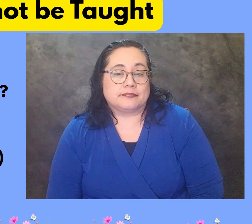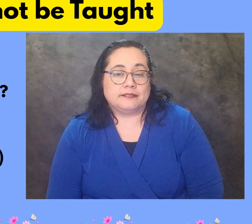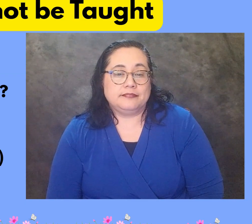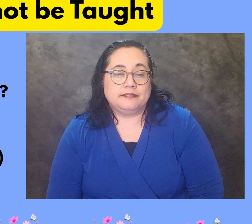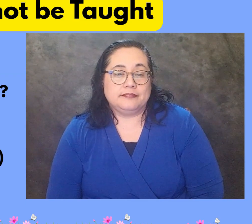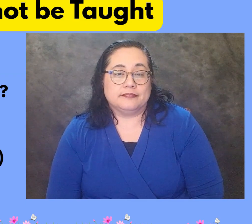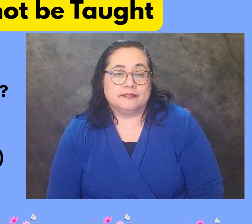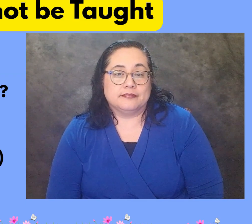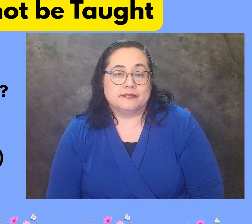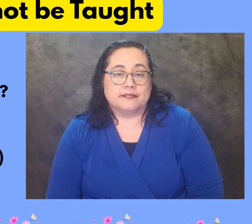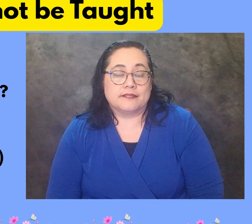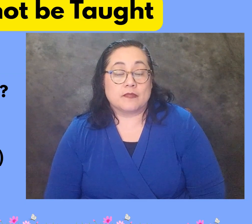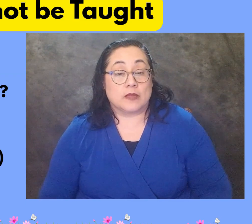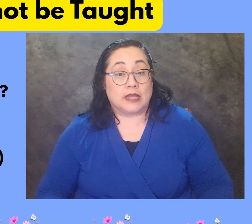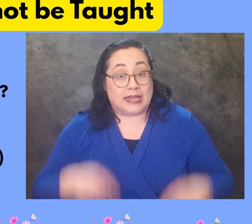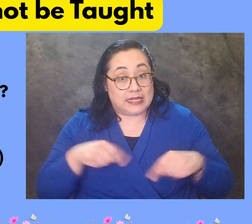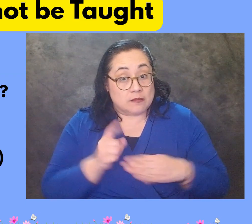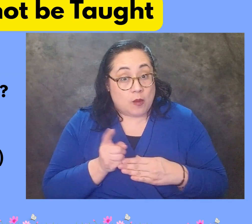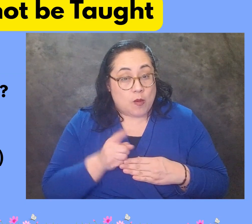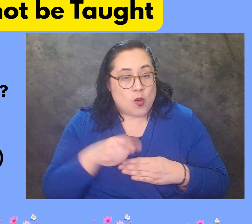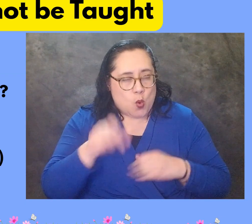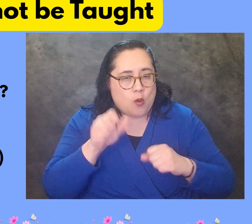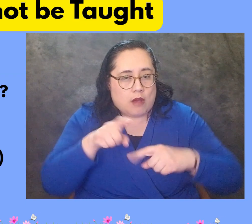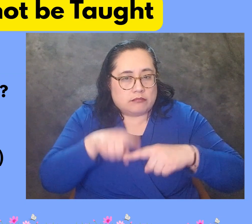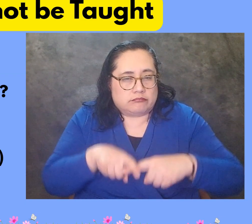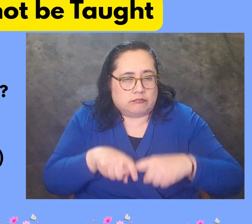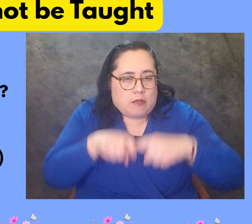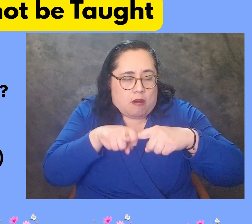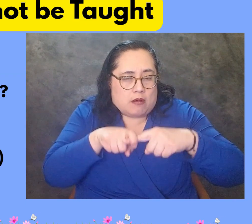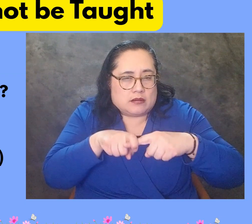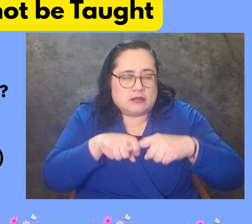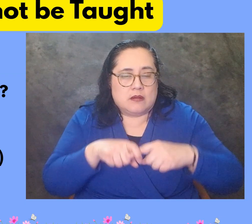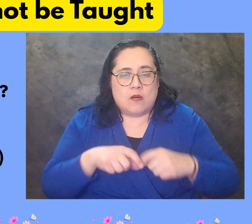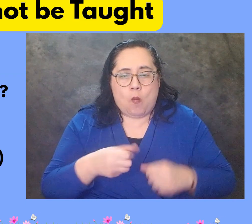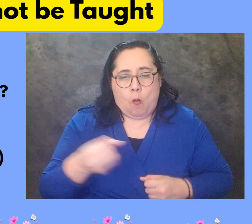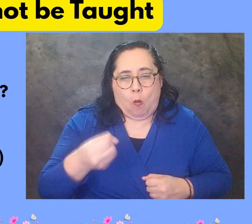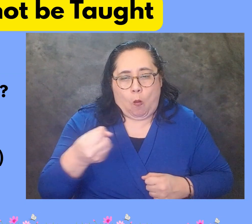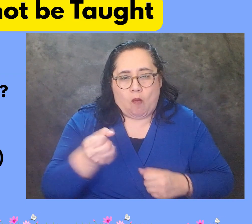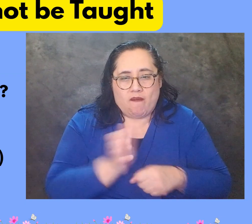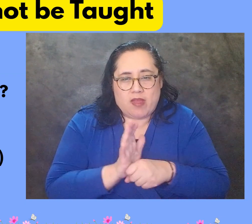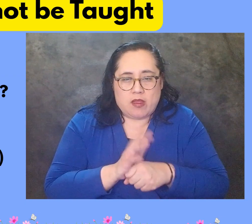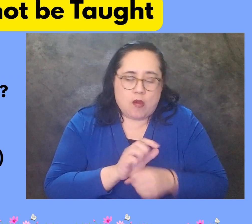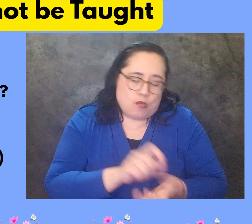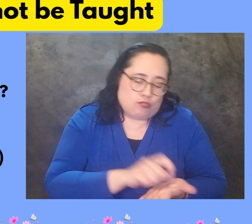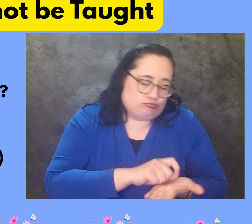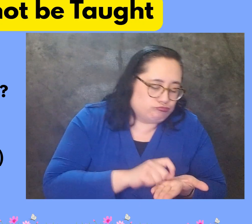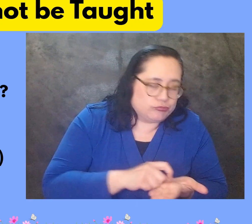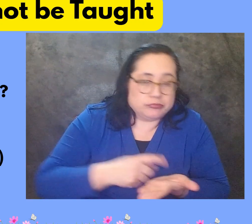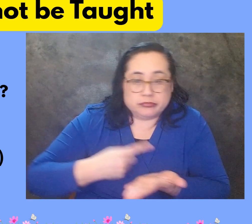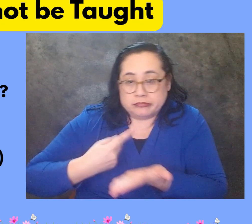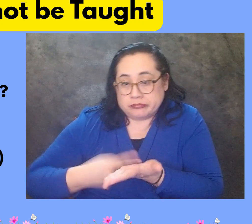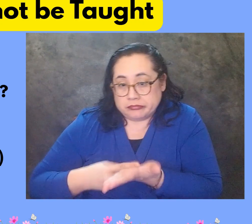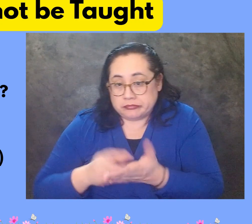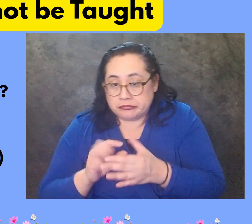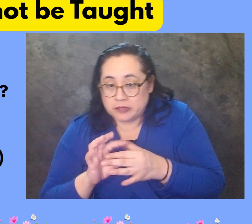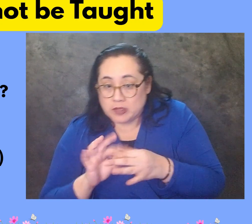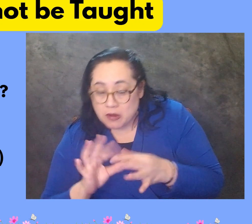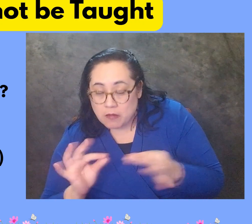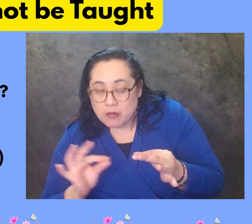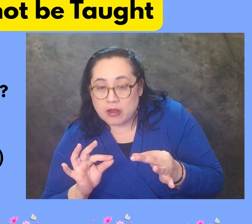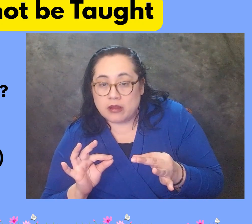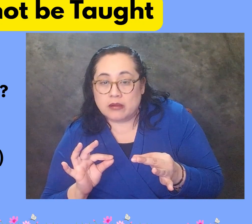At this moment, you can now pause or hold the video to do your journal entry, have a discussion, or even post a